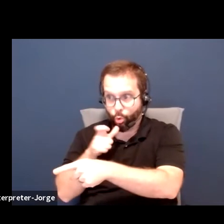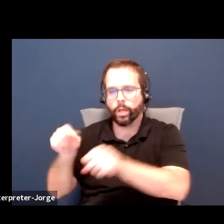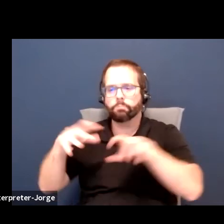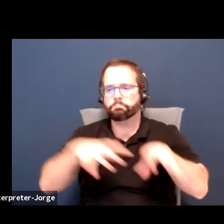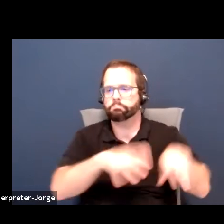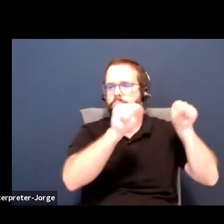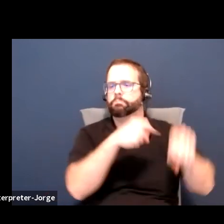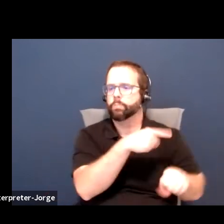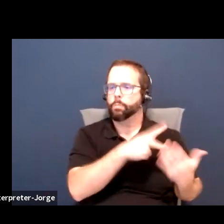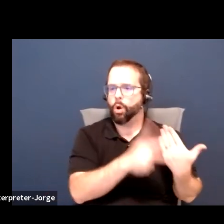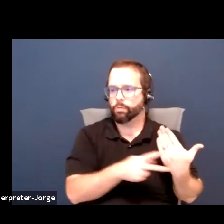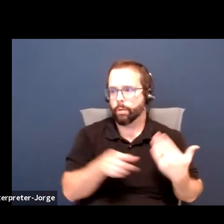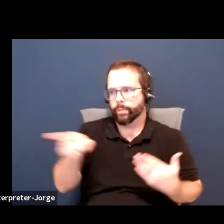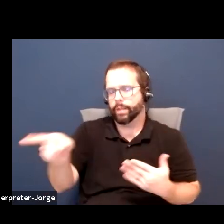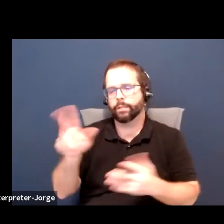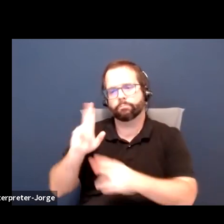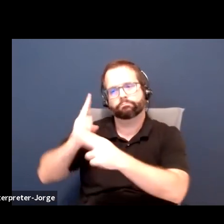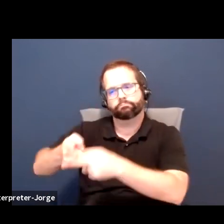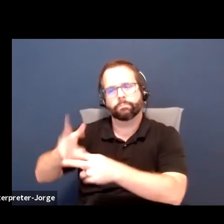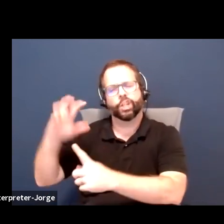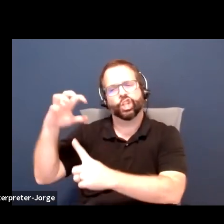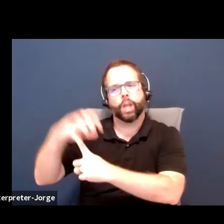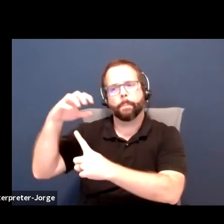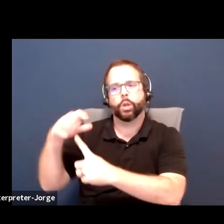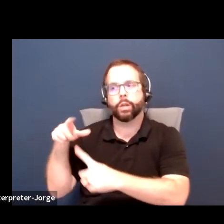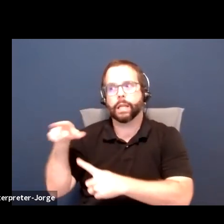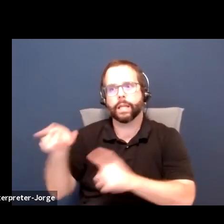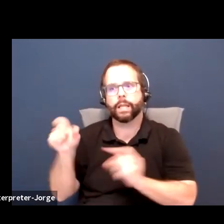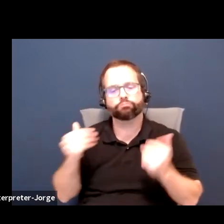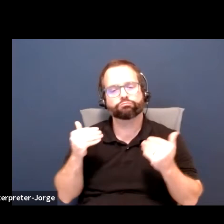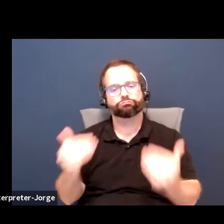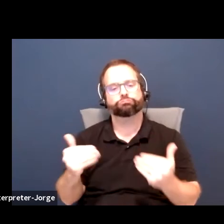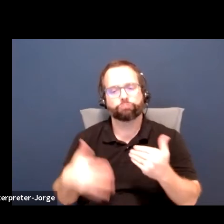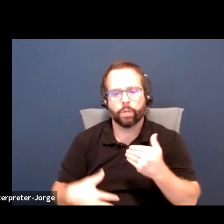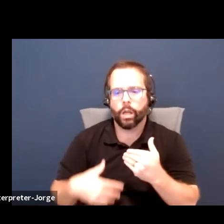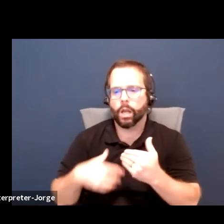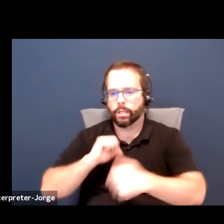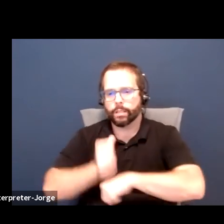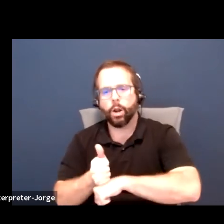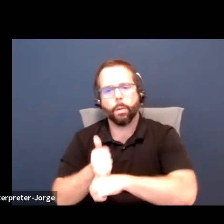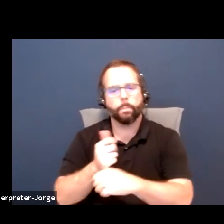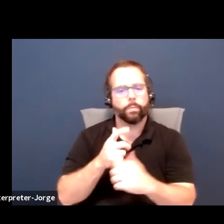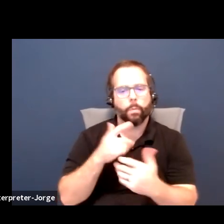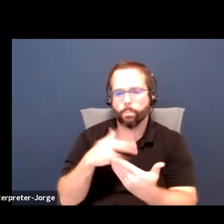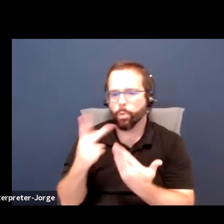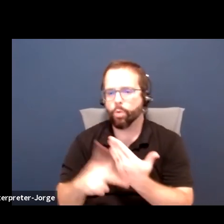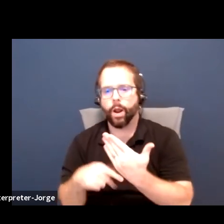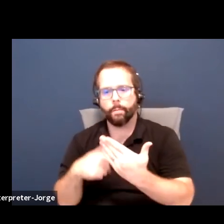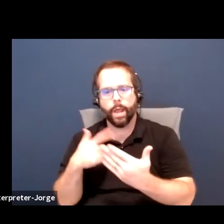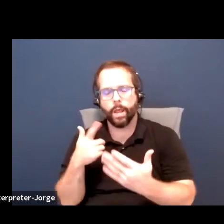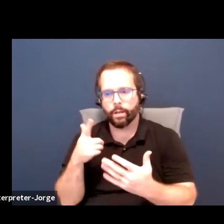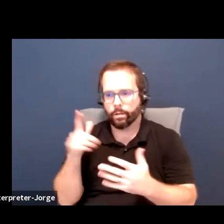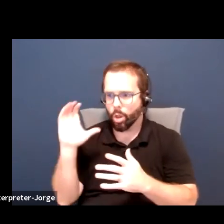It's critical to making sure the program actually happens. And I will say, the planning team needs to